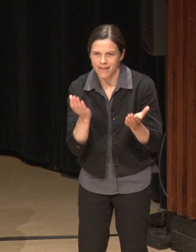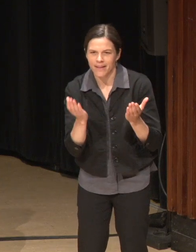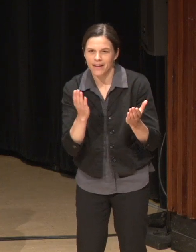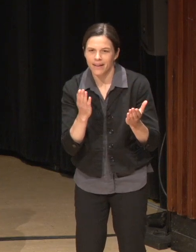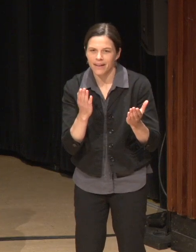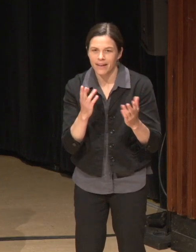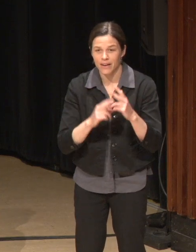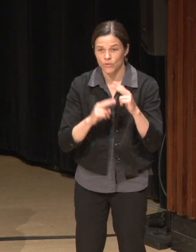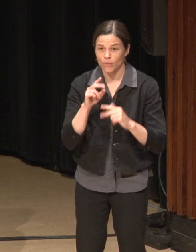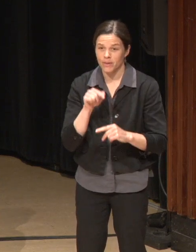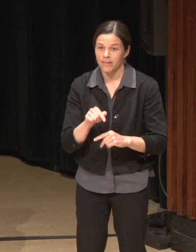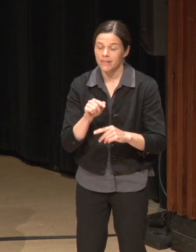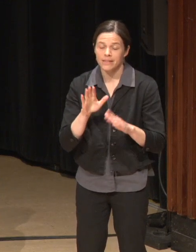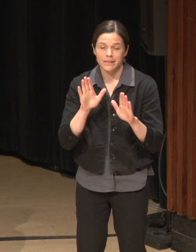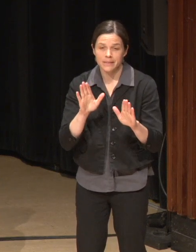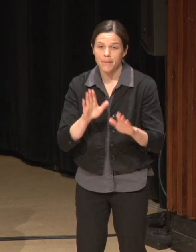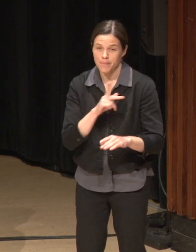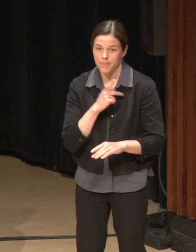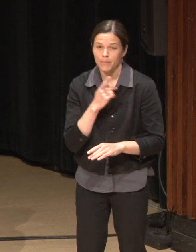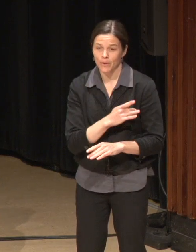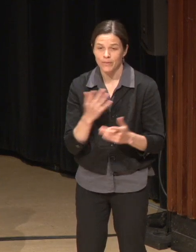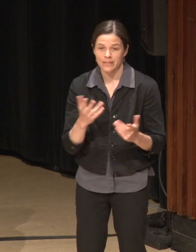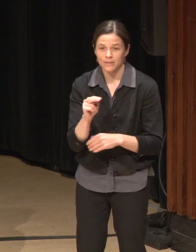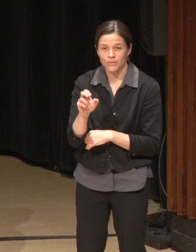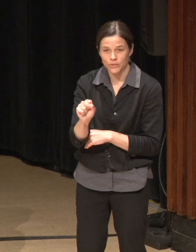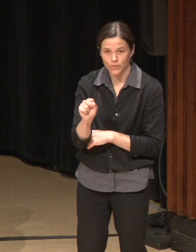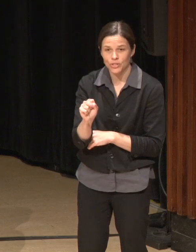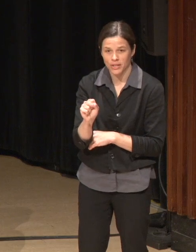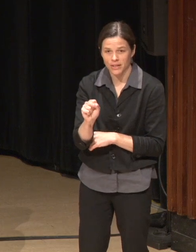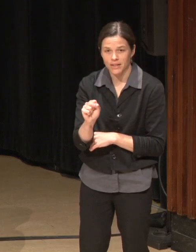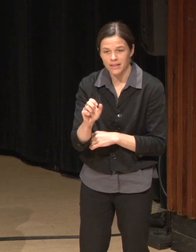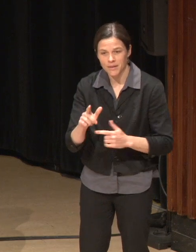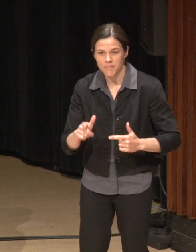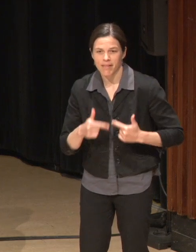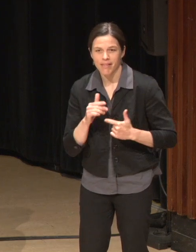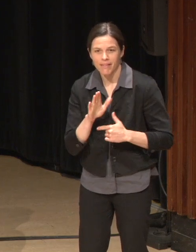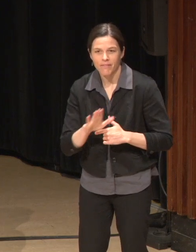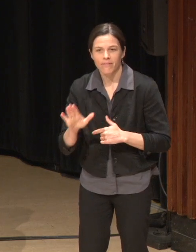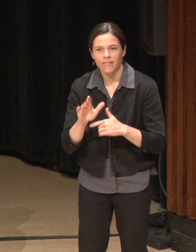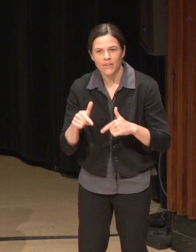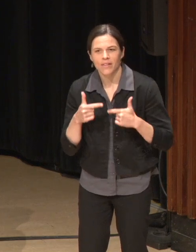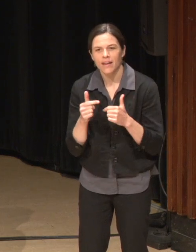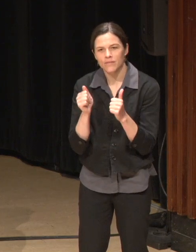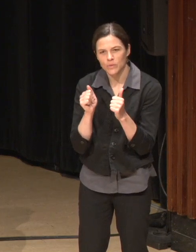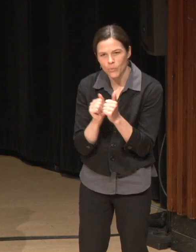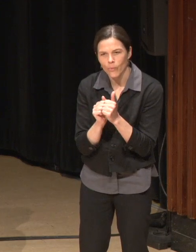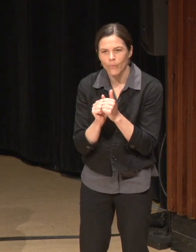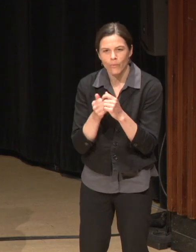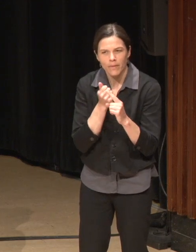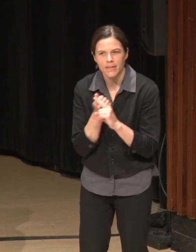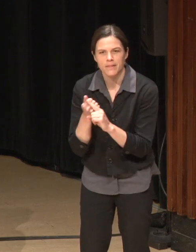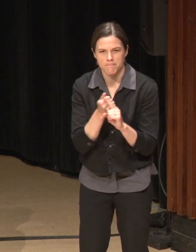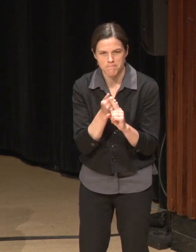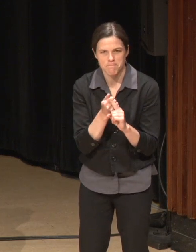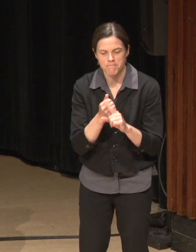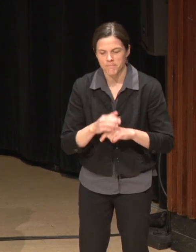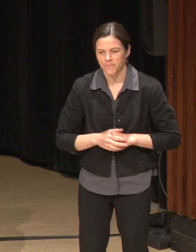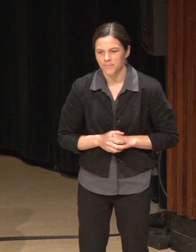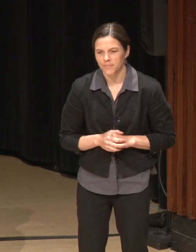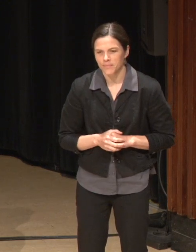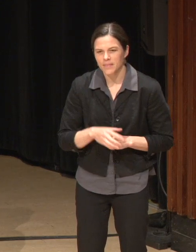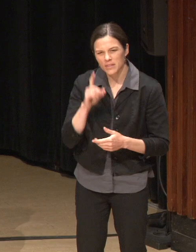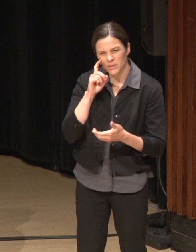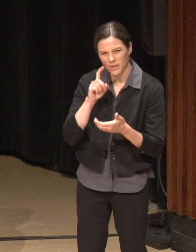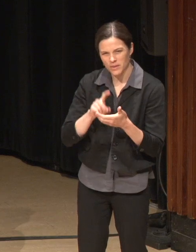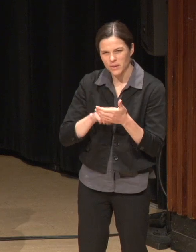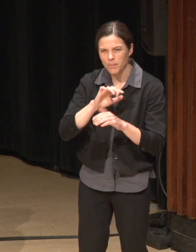province of Nova Scotia. And they've been able to live their life with impact and intention. So I want to acknowledge our alumni